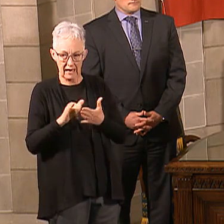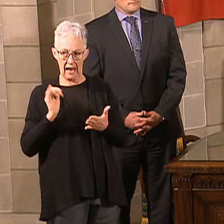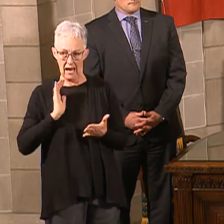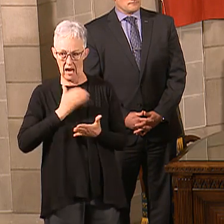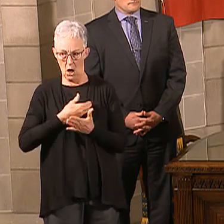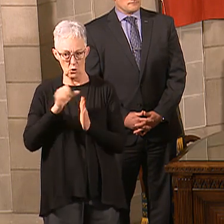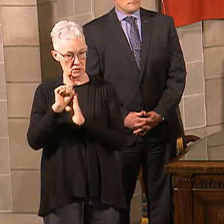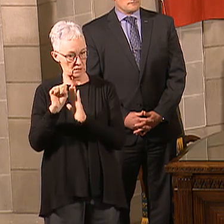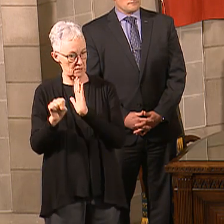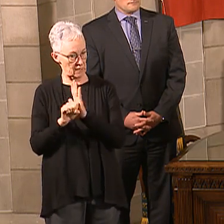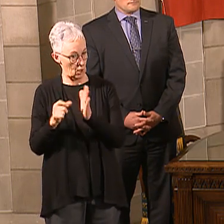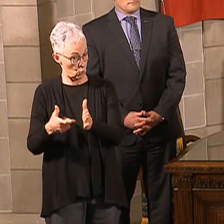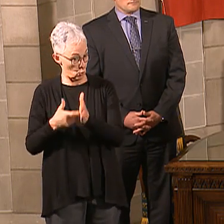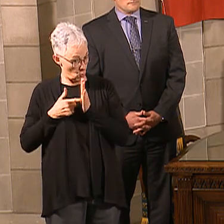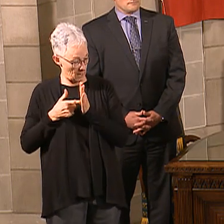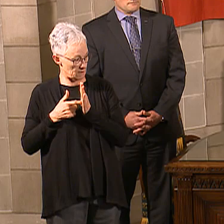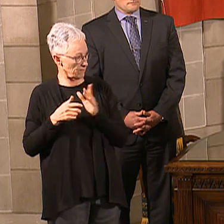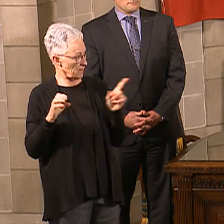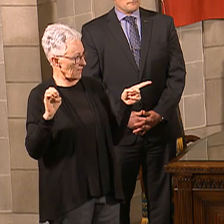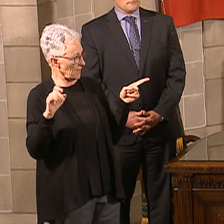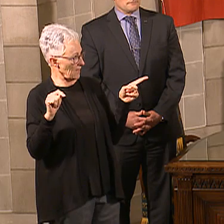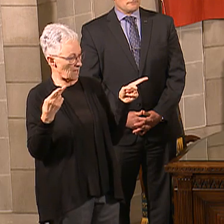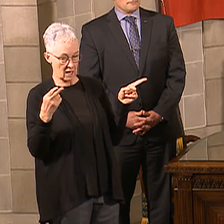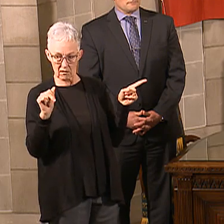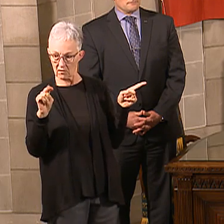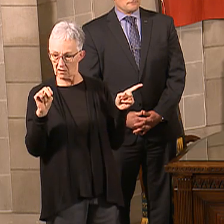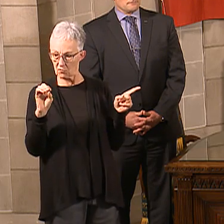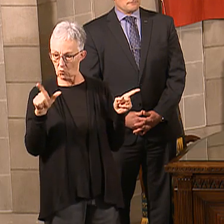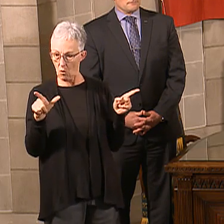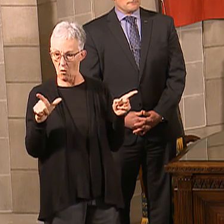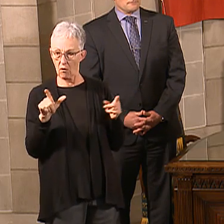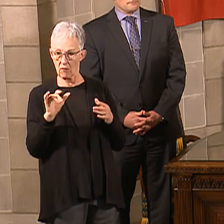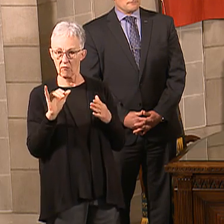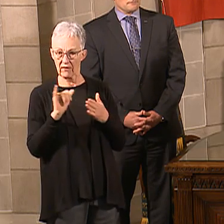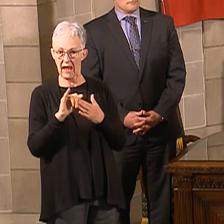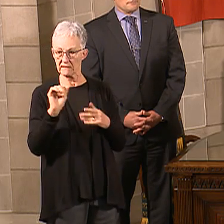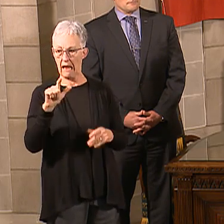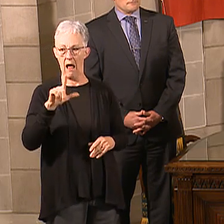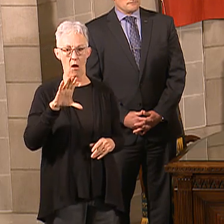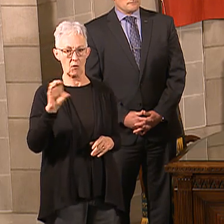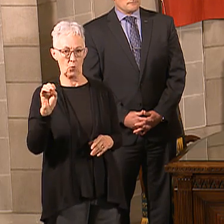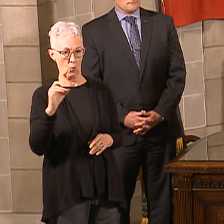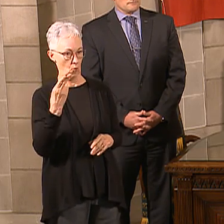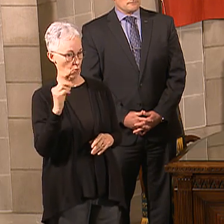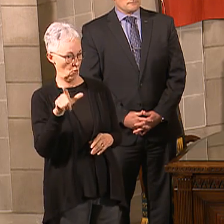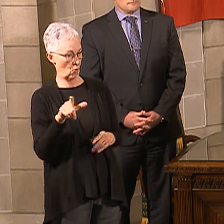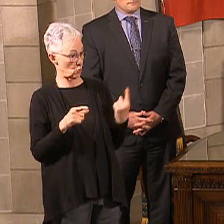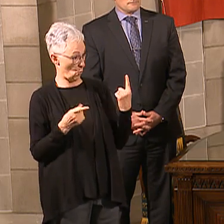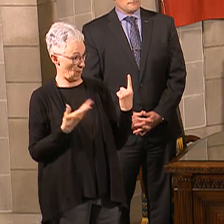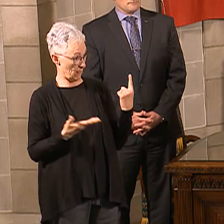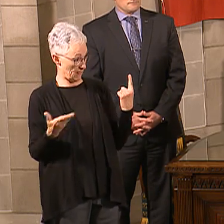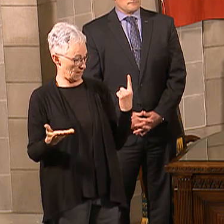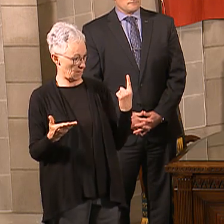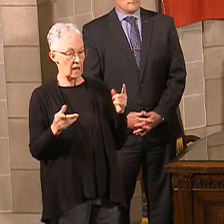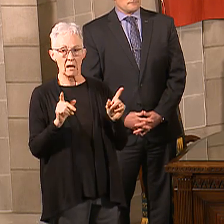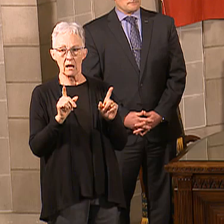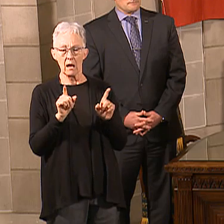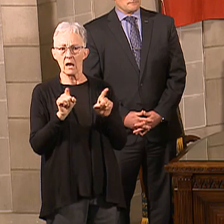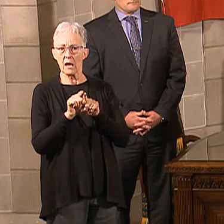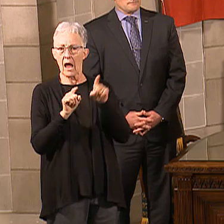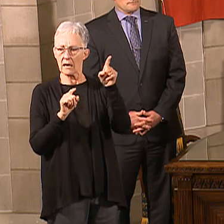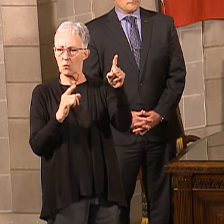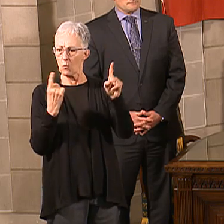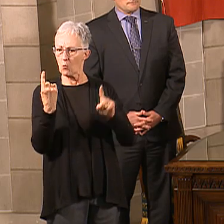comes to the ethanol industry, as you can imagine, alcohol can be one of those things. But it's also companies like Brickway Brewery in Omaha, Zach